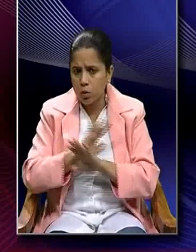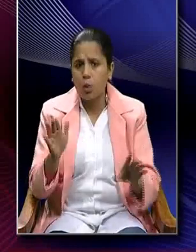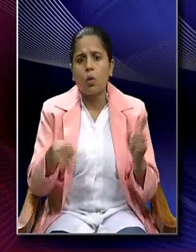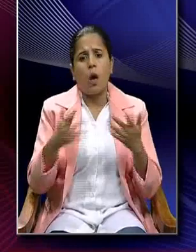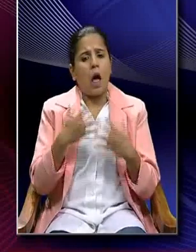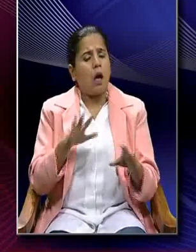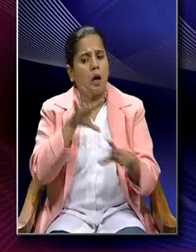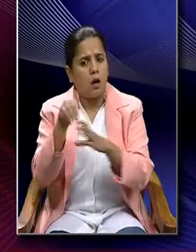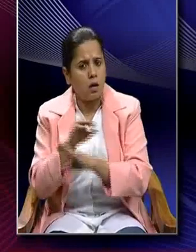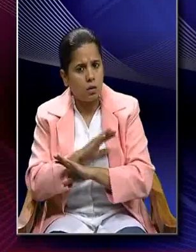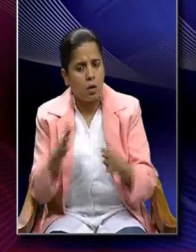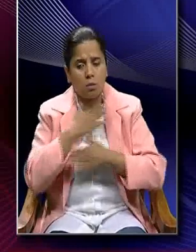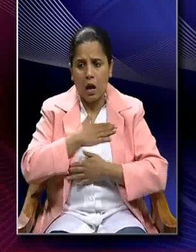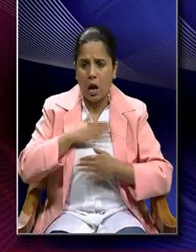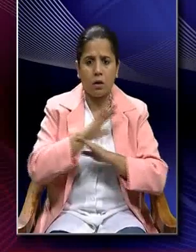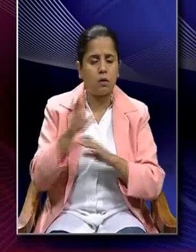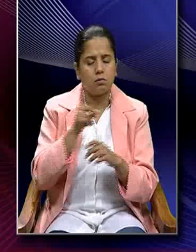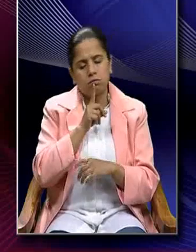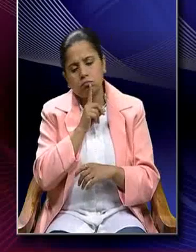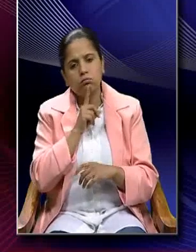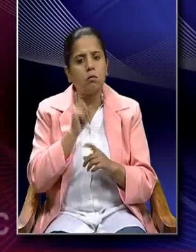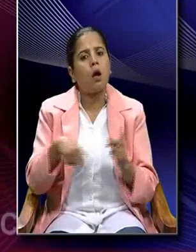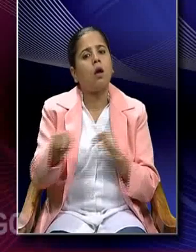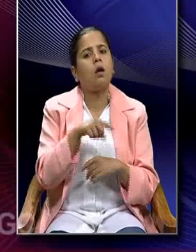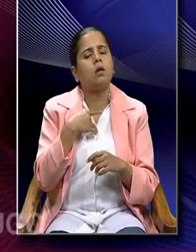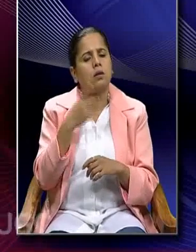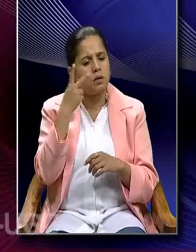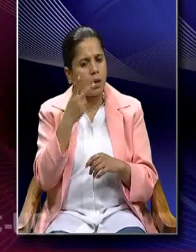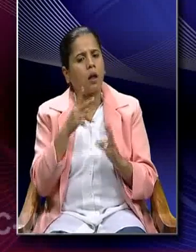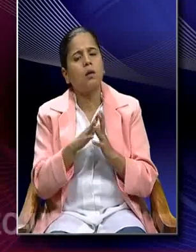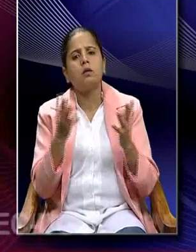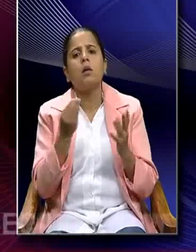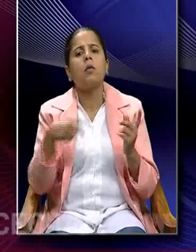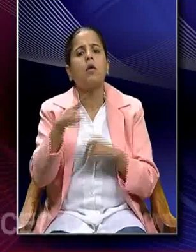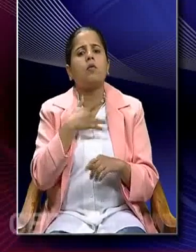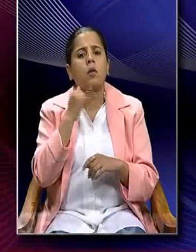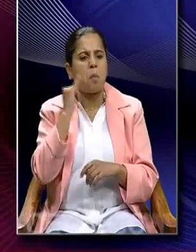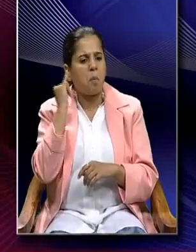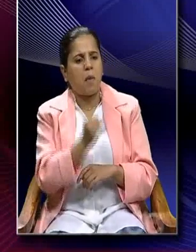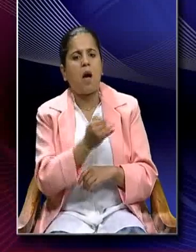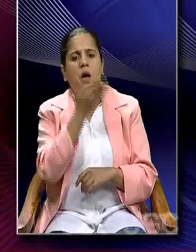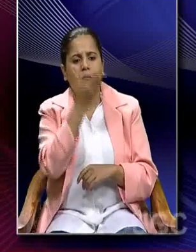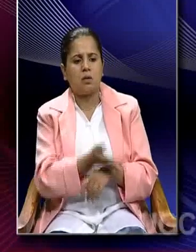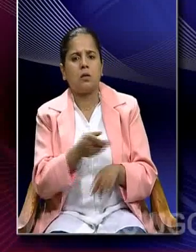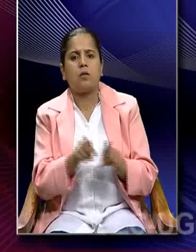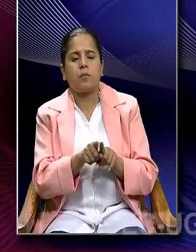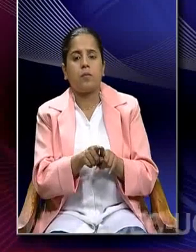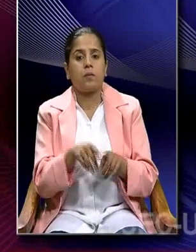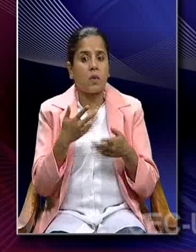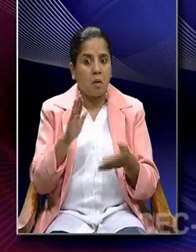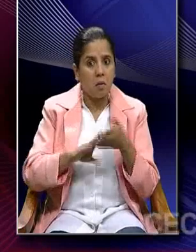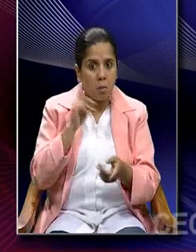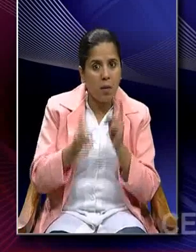in any kind of pleasure, and she would be seen also as something which is a bad omen. So when there's a wedding